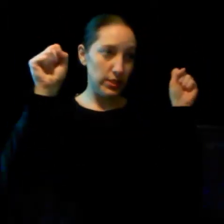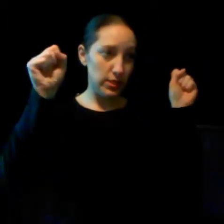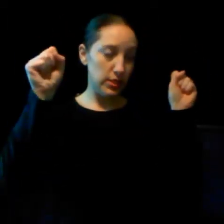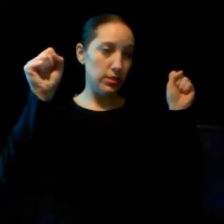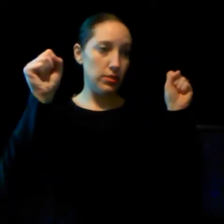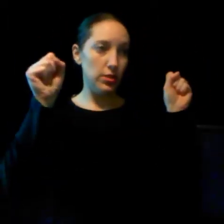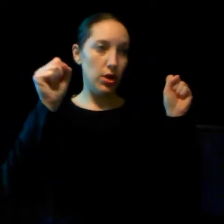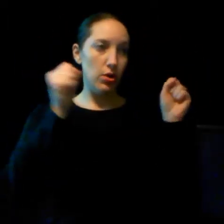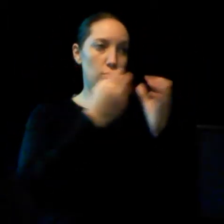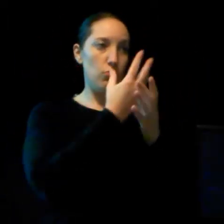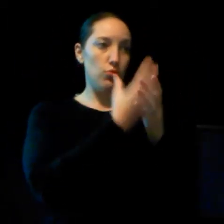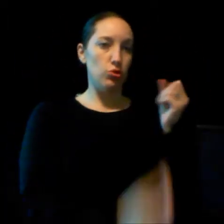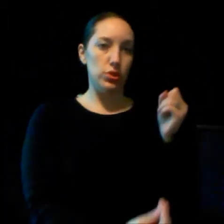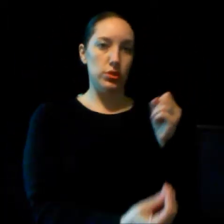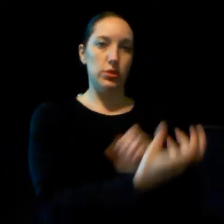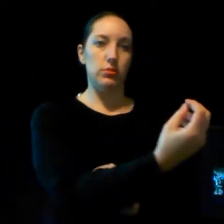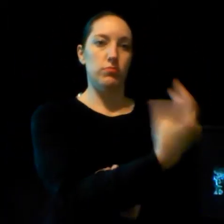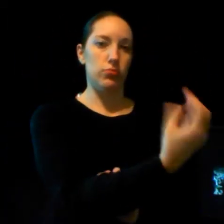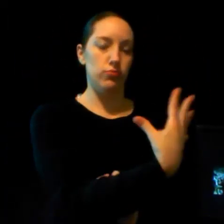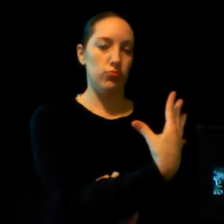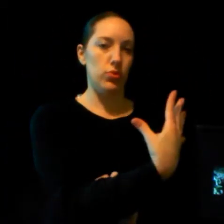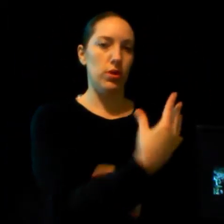but wins the future.